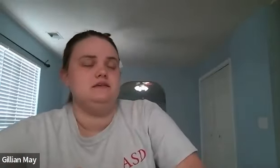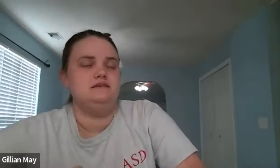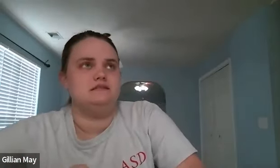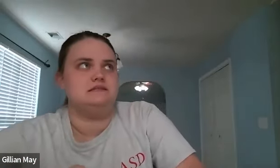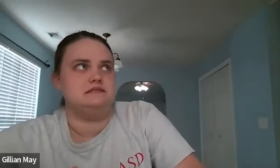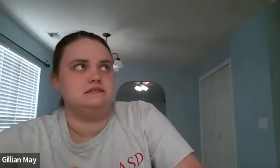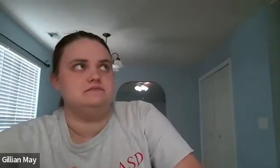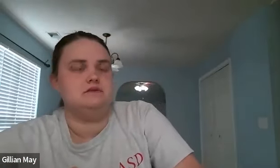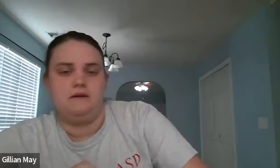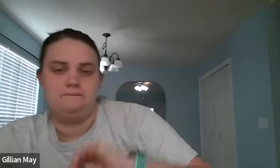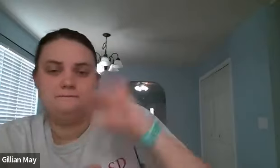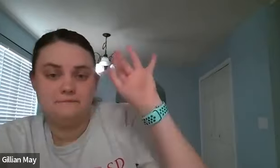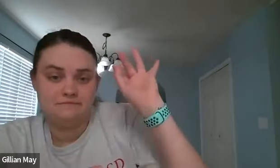is, let's see. Okay.